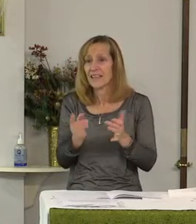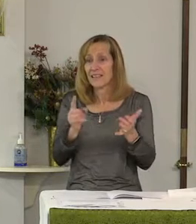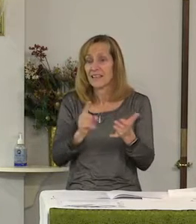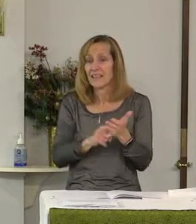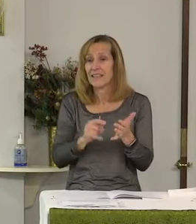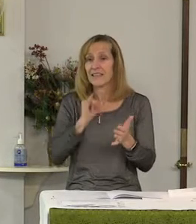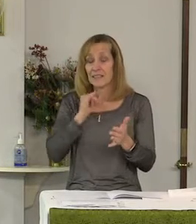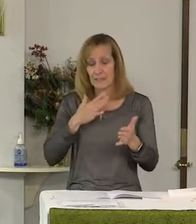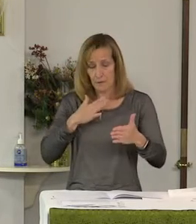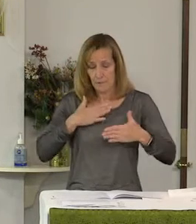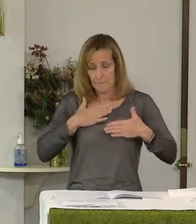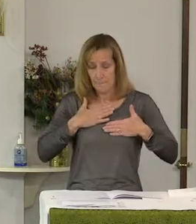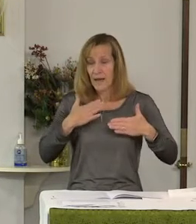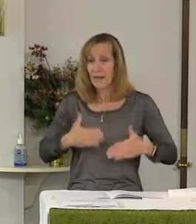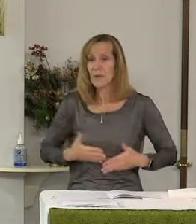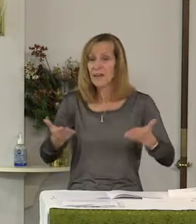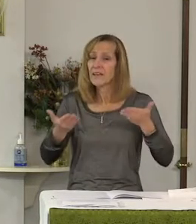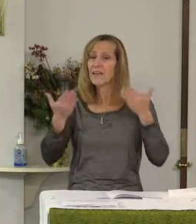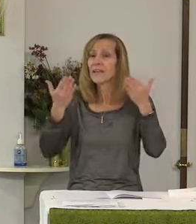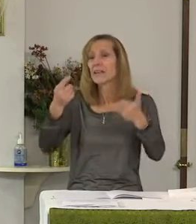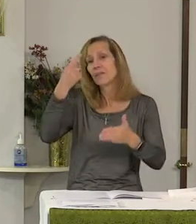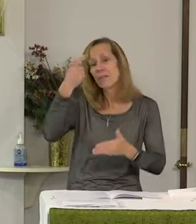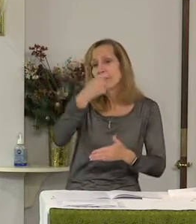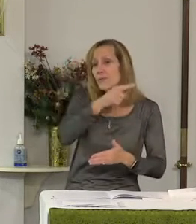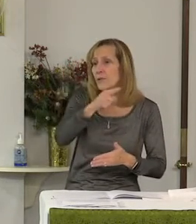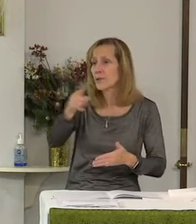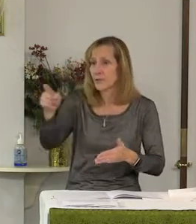This is my body given for you.